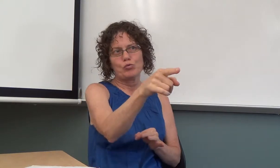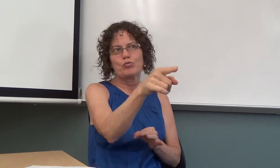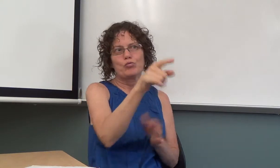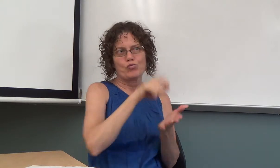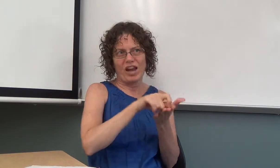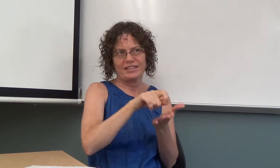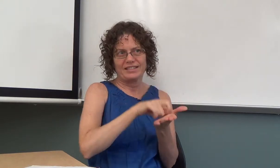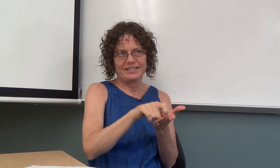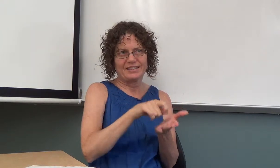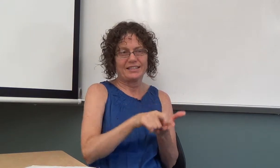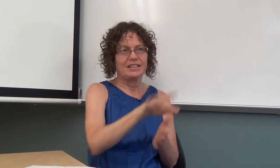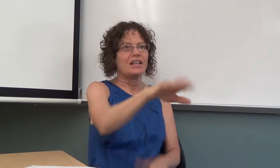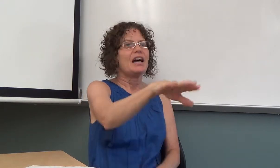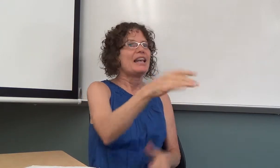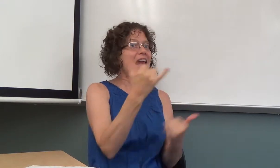Okay, here's the tricky part.